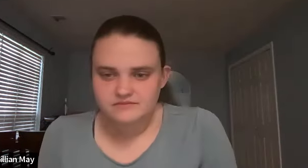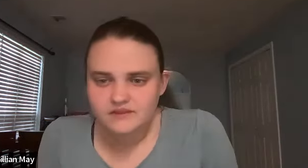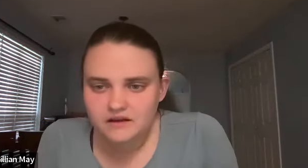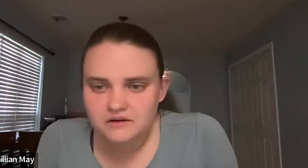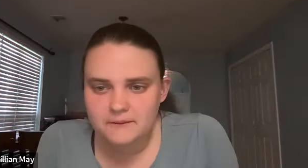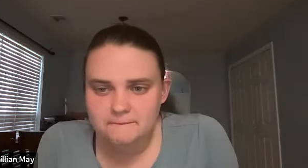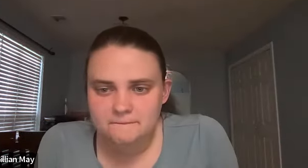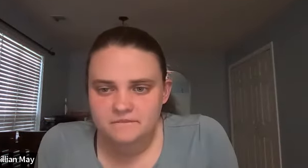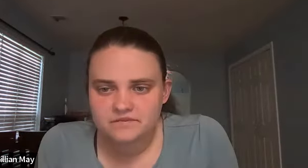Okay.